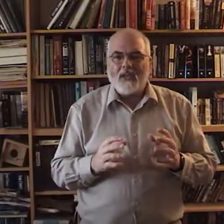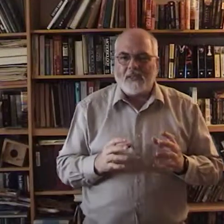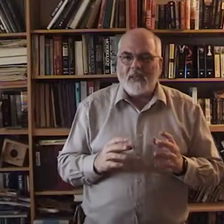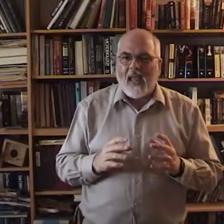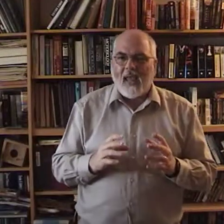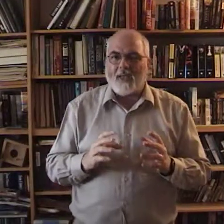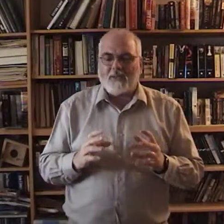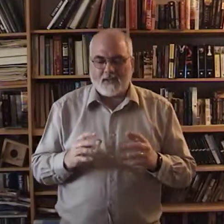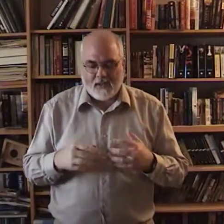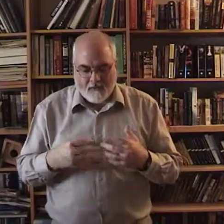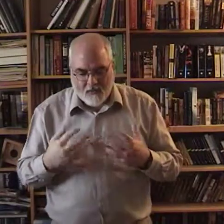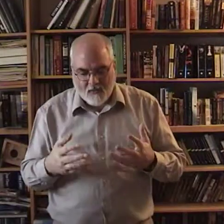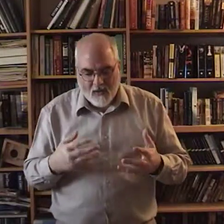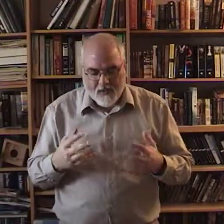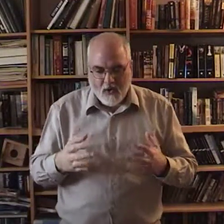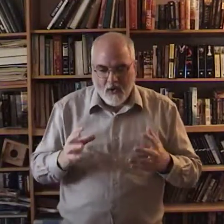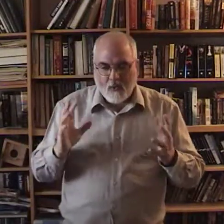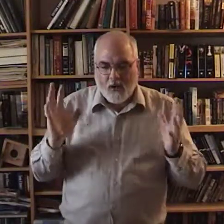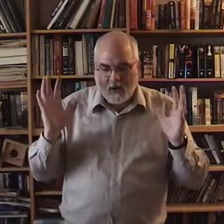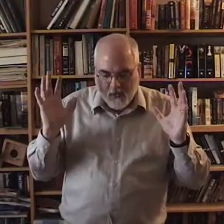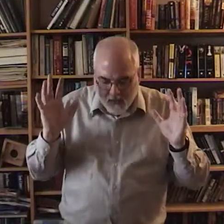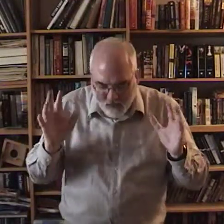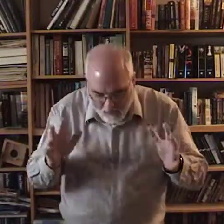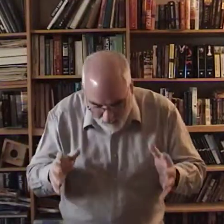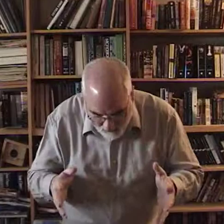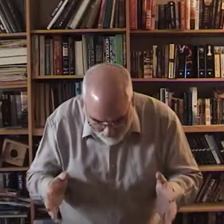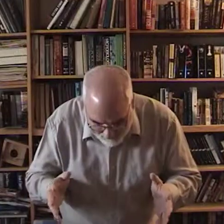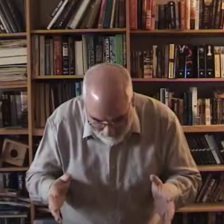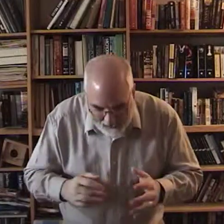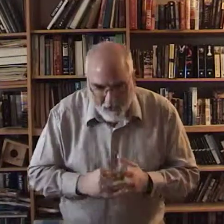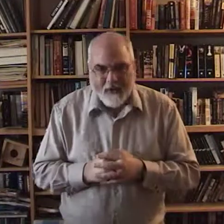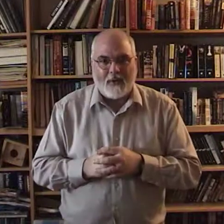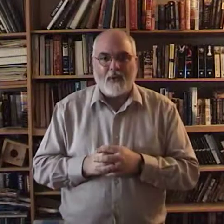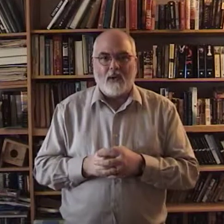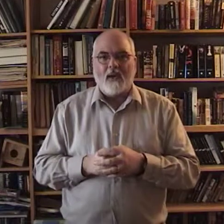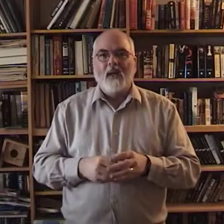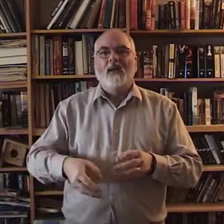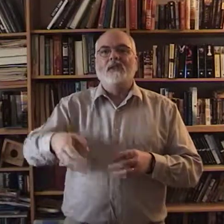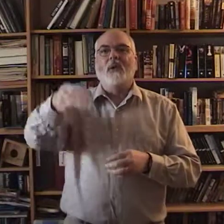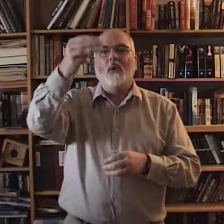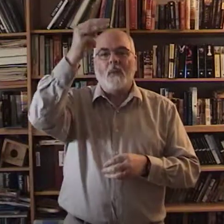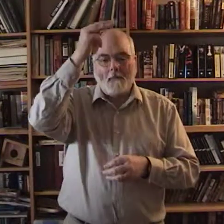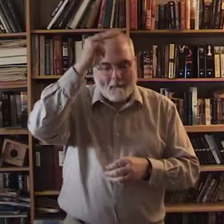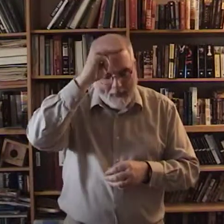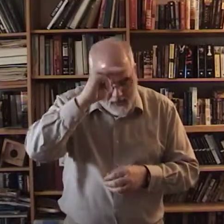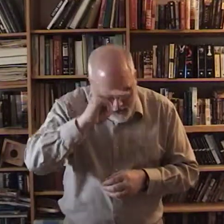majesty has something with it where you really ought to be bowing to it. So